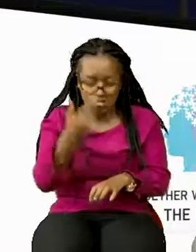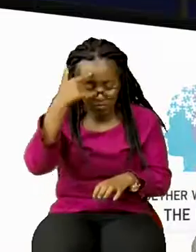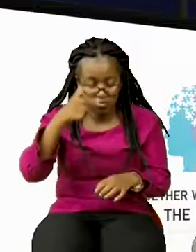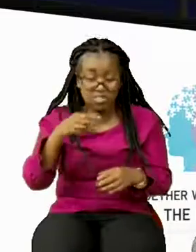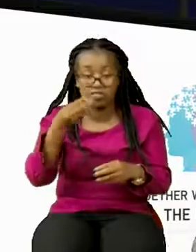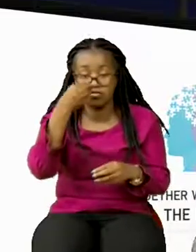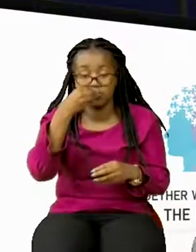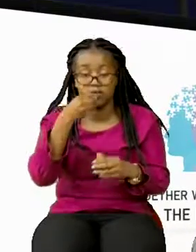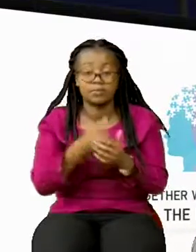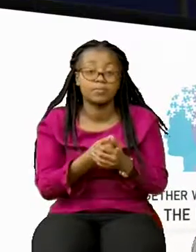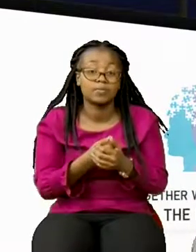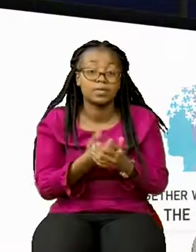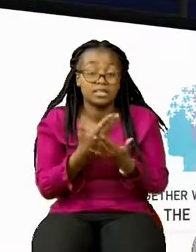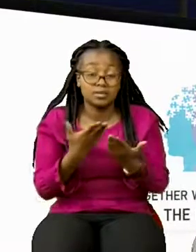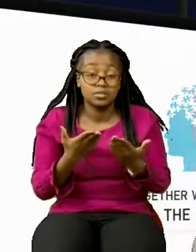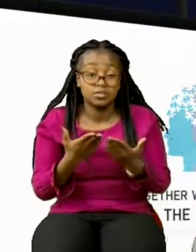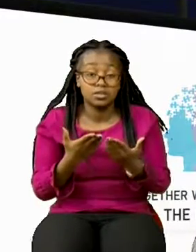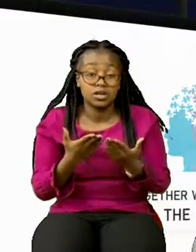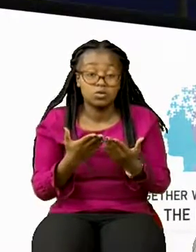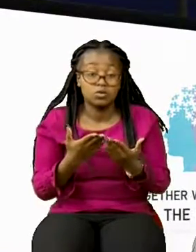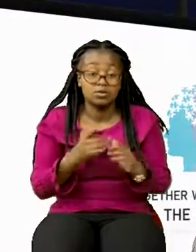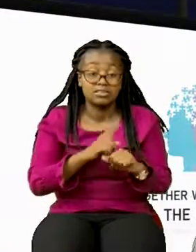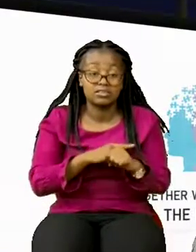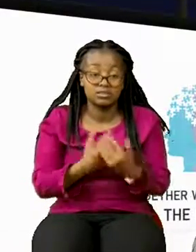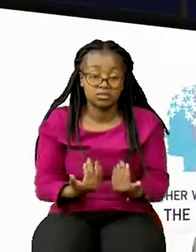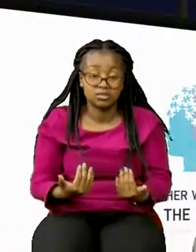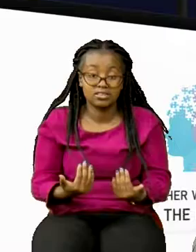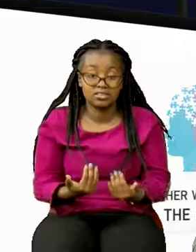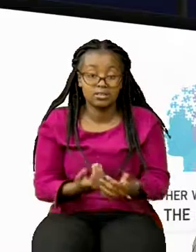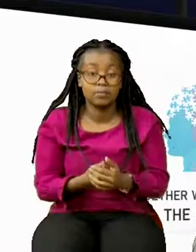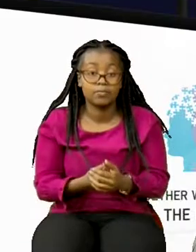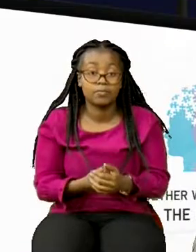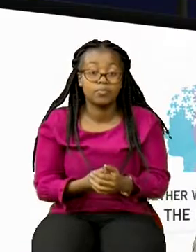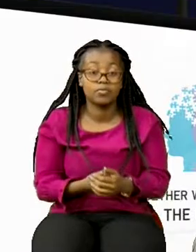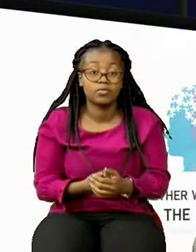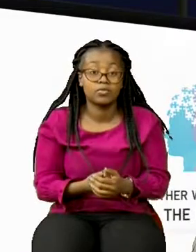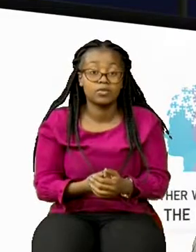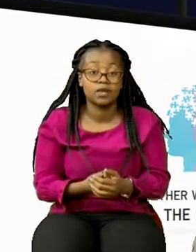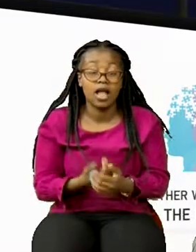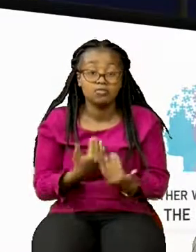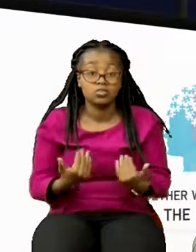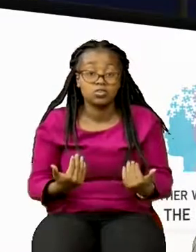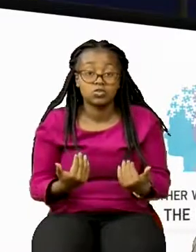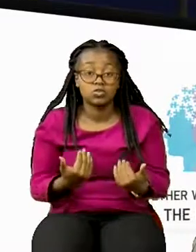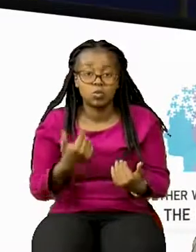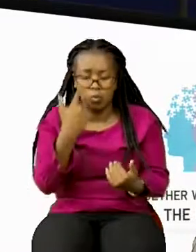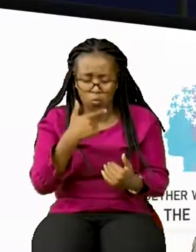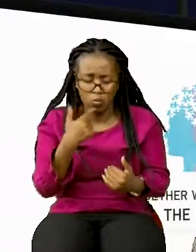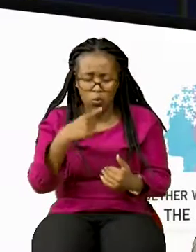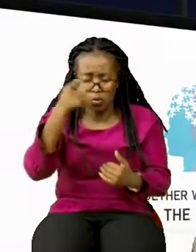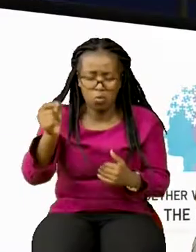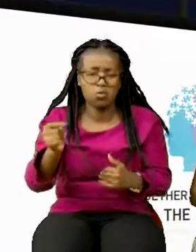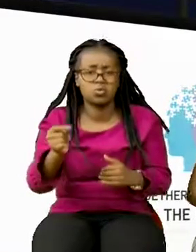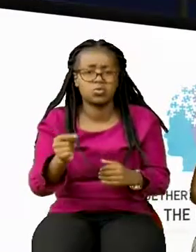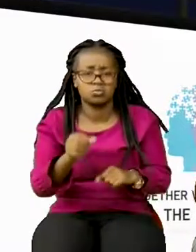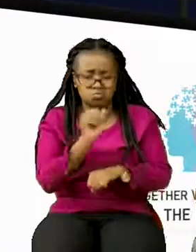them. And this is something you can note when a child is very young. So when you're having your child forever being constipated and having a